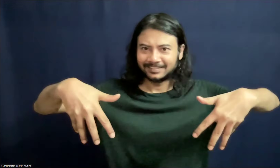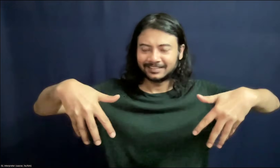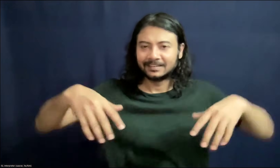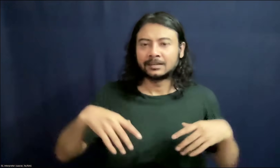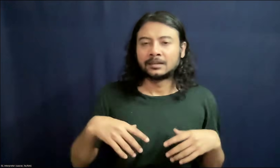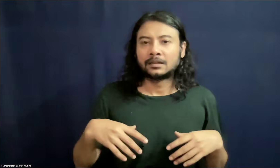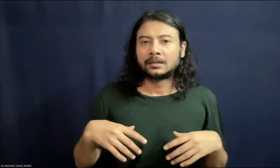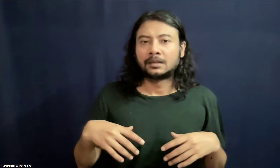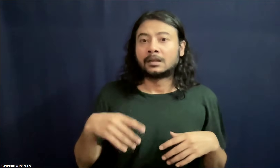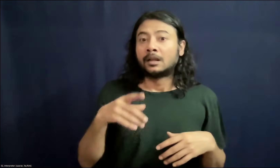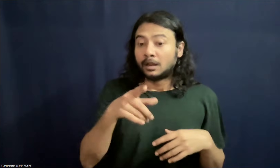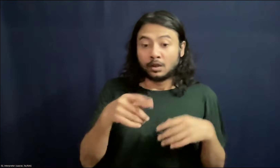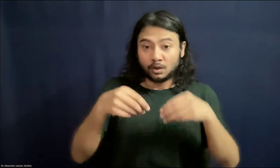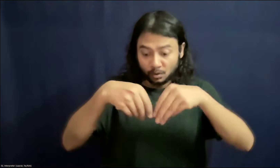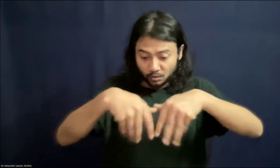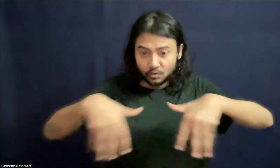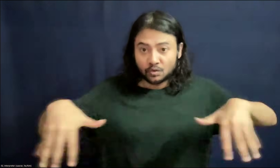See, because one tree is